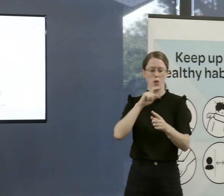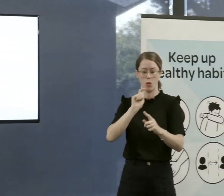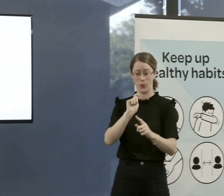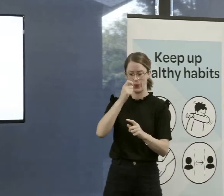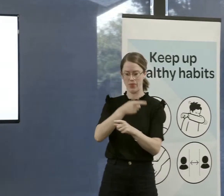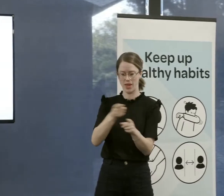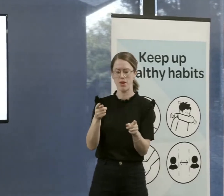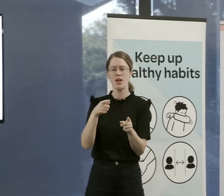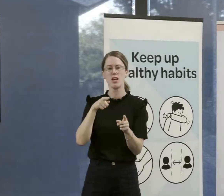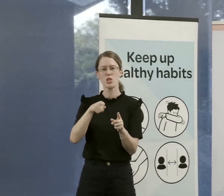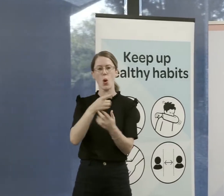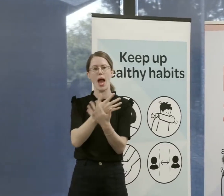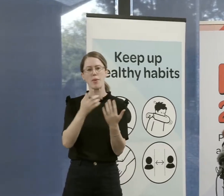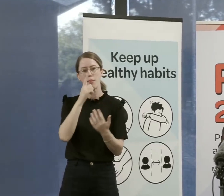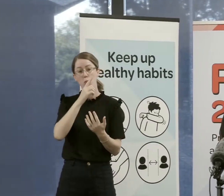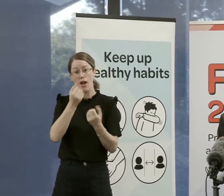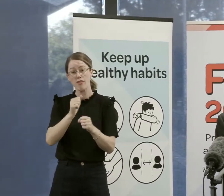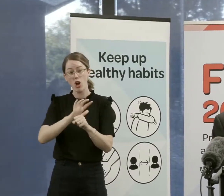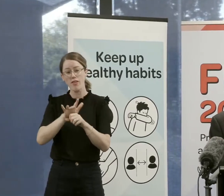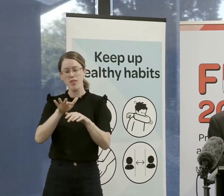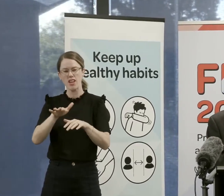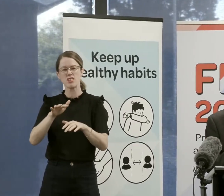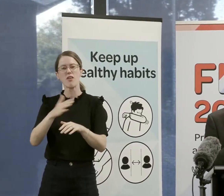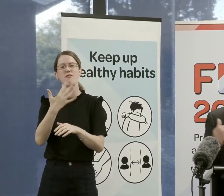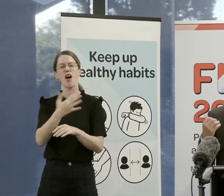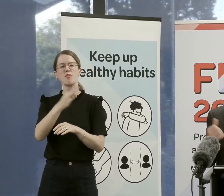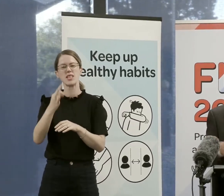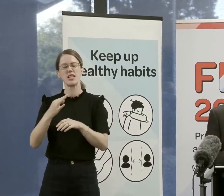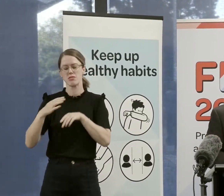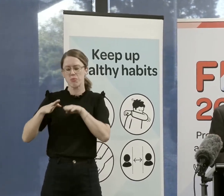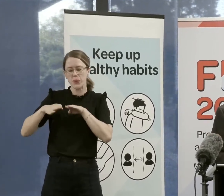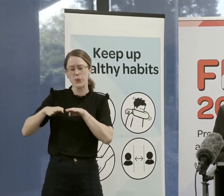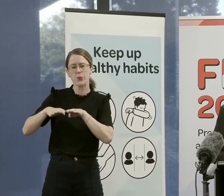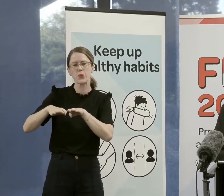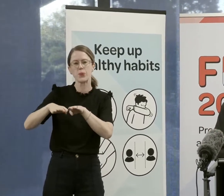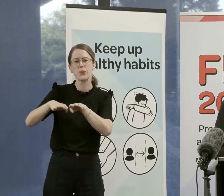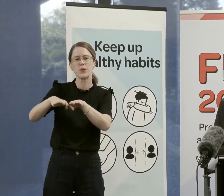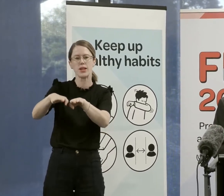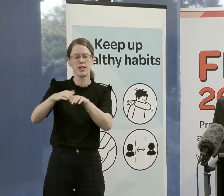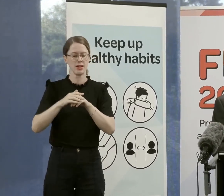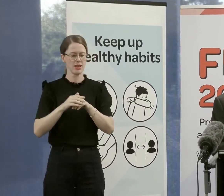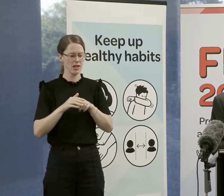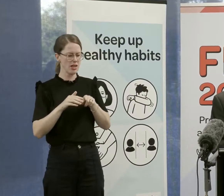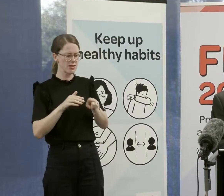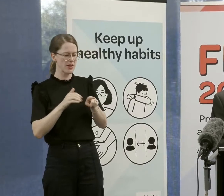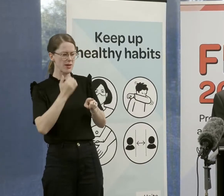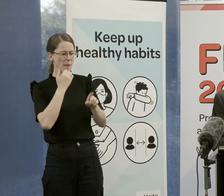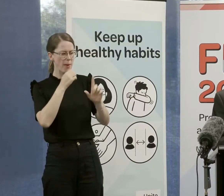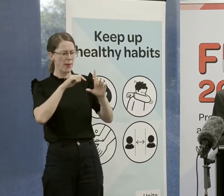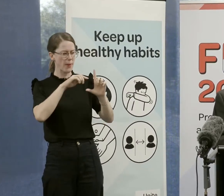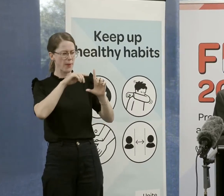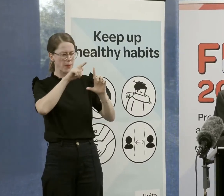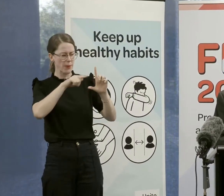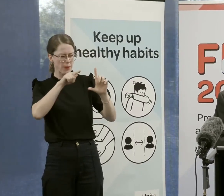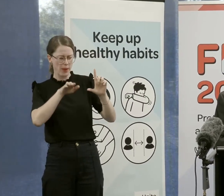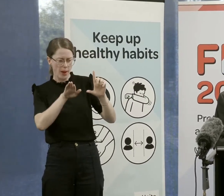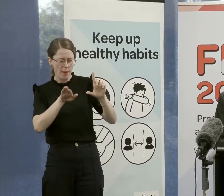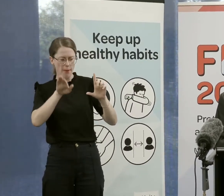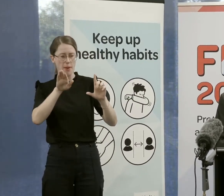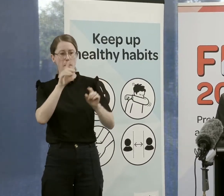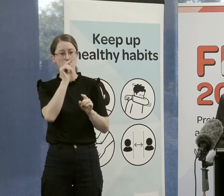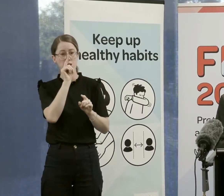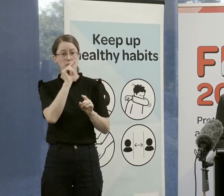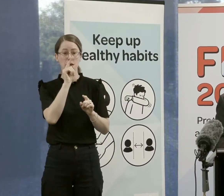rate is steady at around 5% across that northern region. So some of this apparent increase may well just reflect more